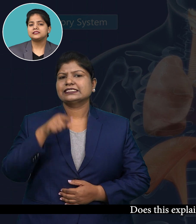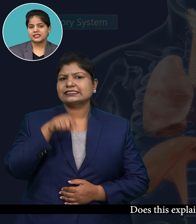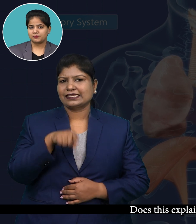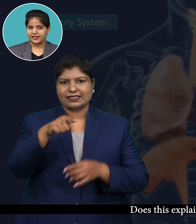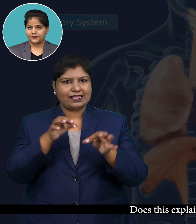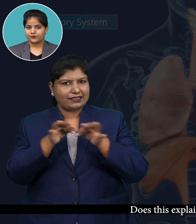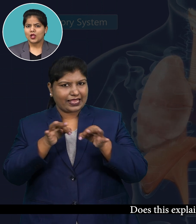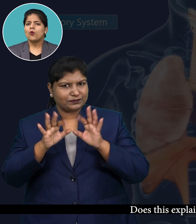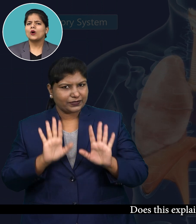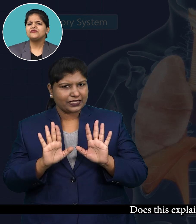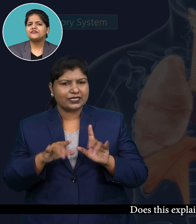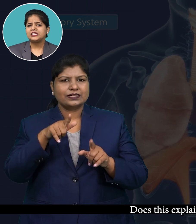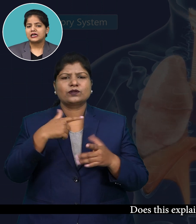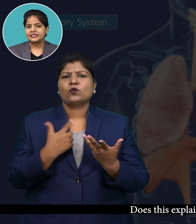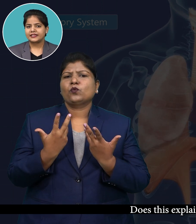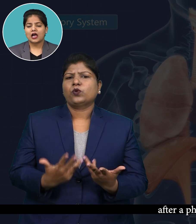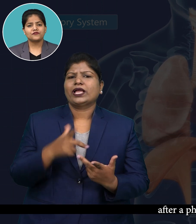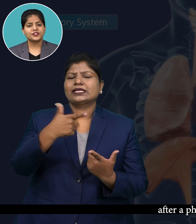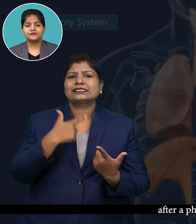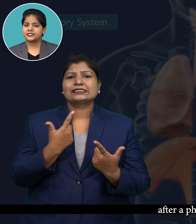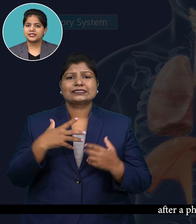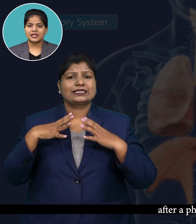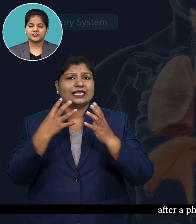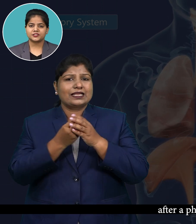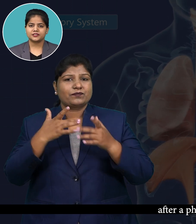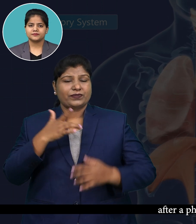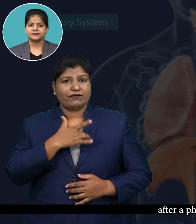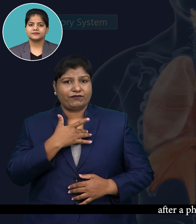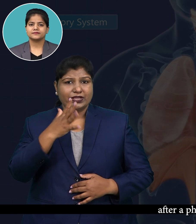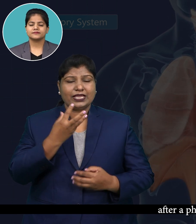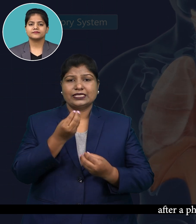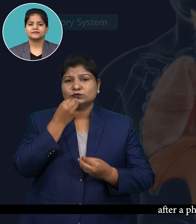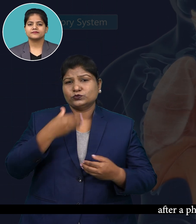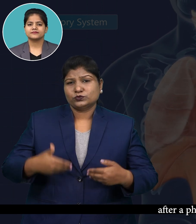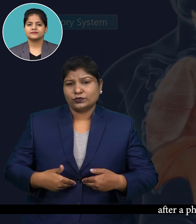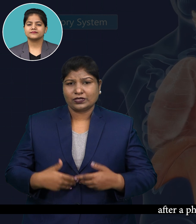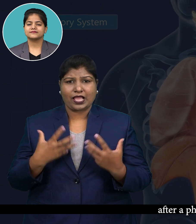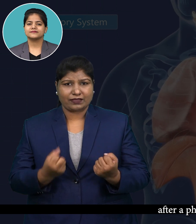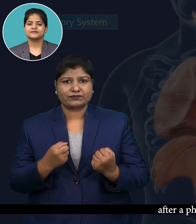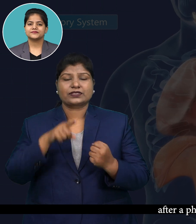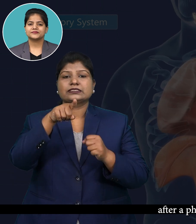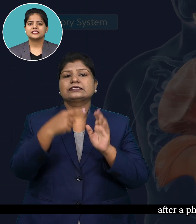Does this explain why we feel hungry after a physical activity?